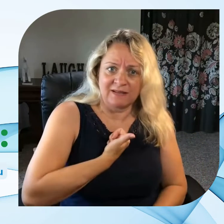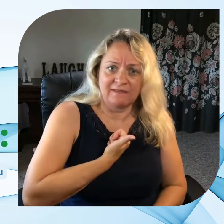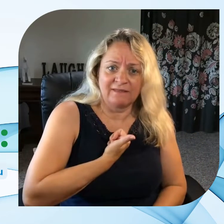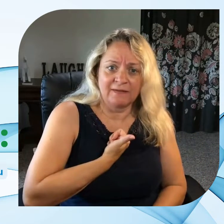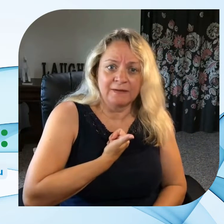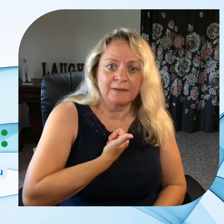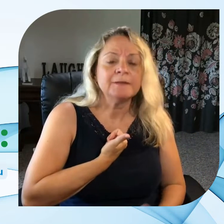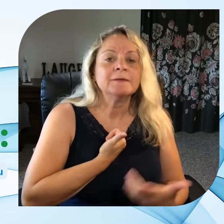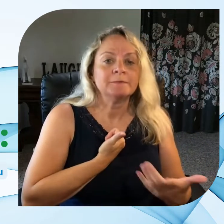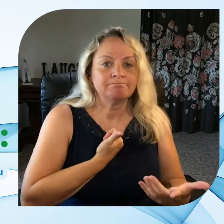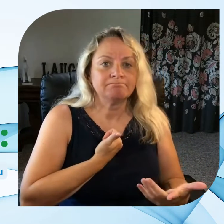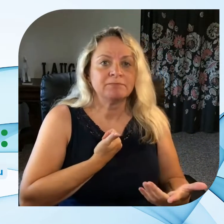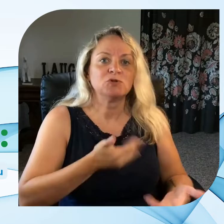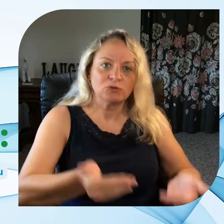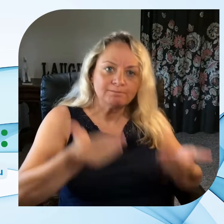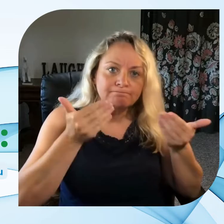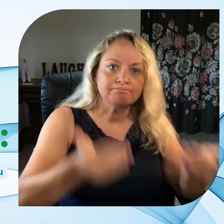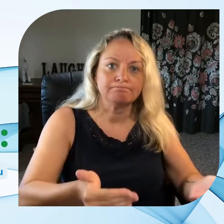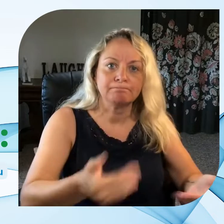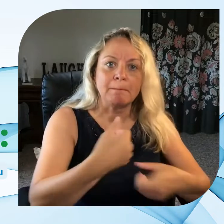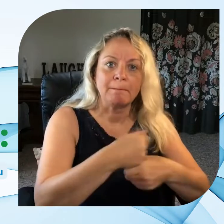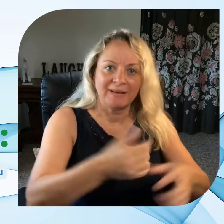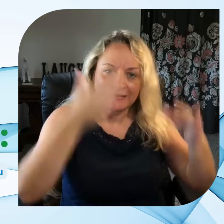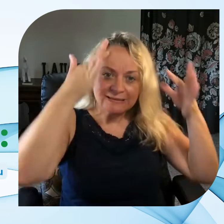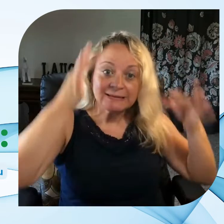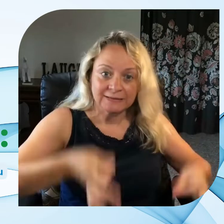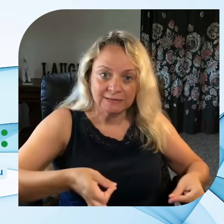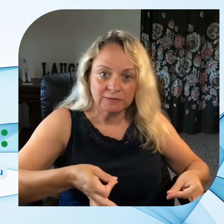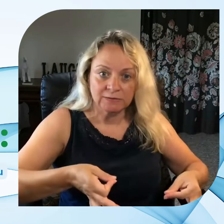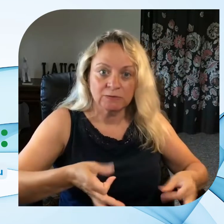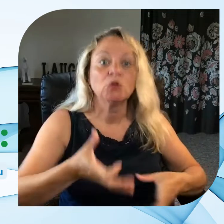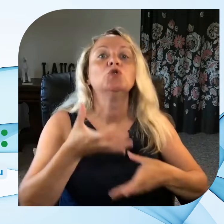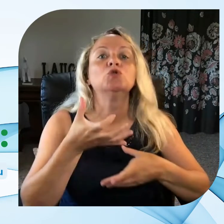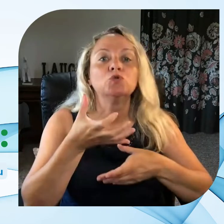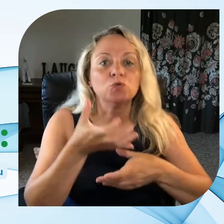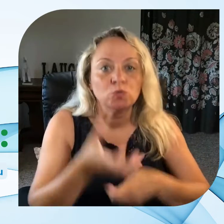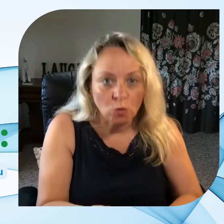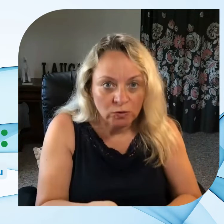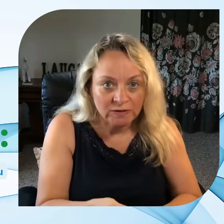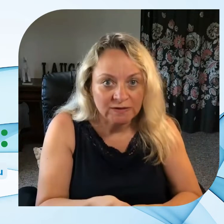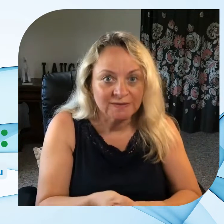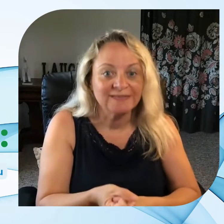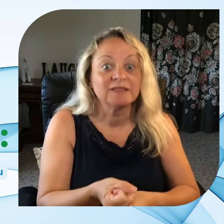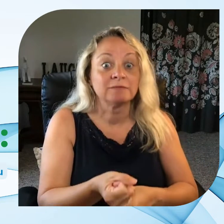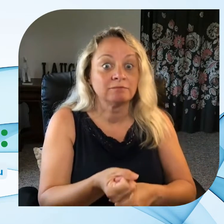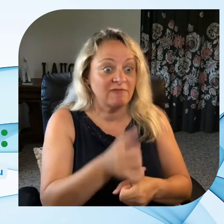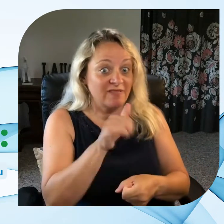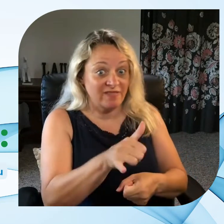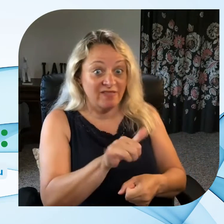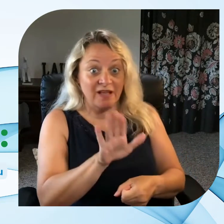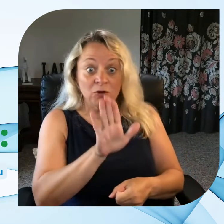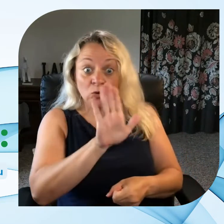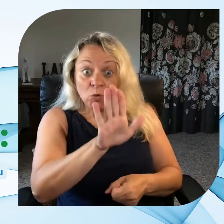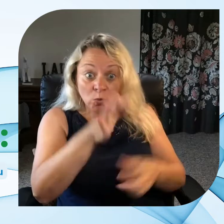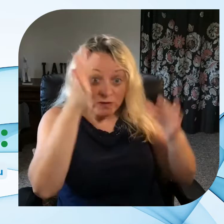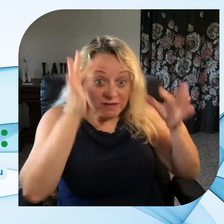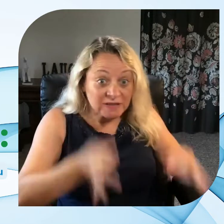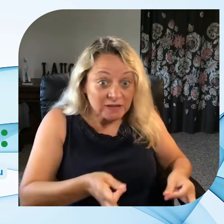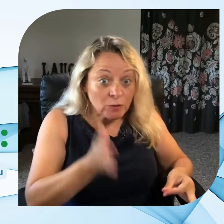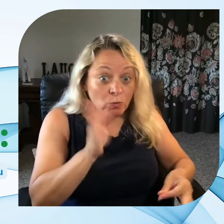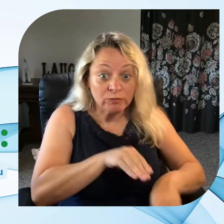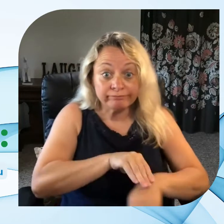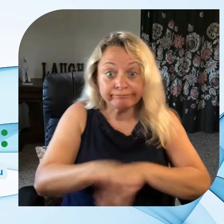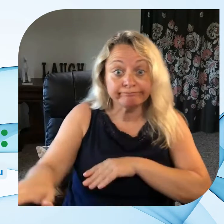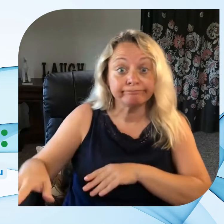want to do something else that's going to be good and healthy for my own well-being and self-love, to make a